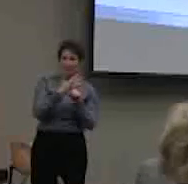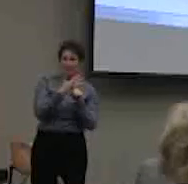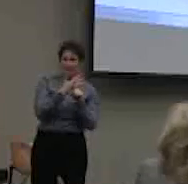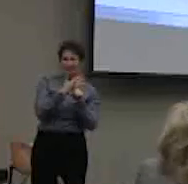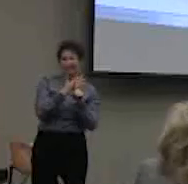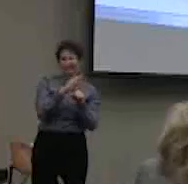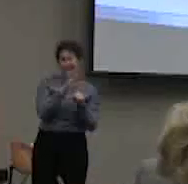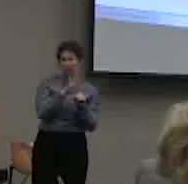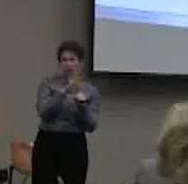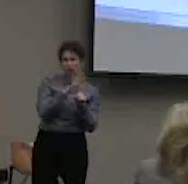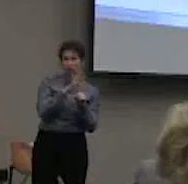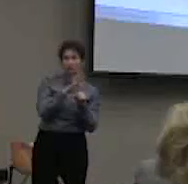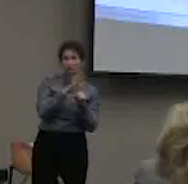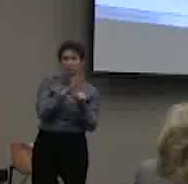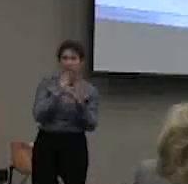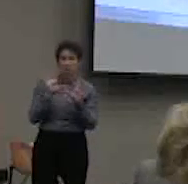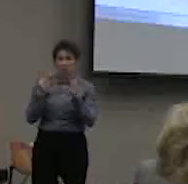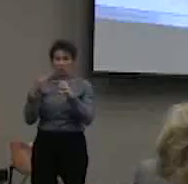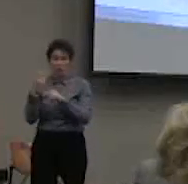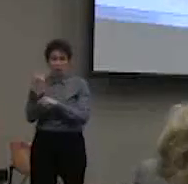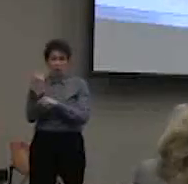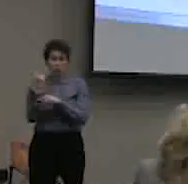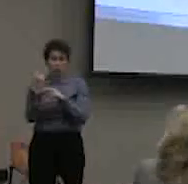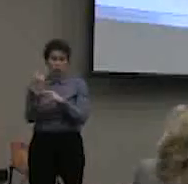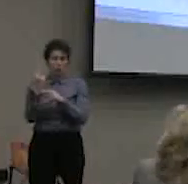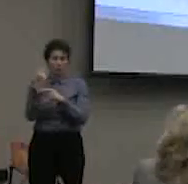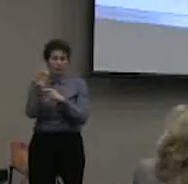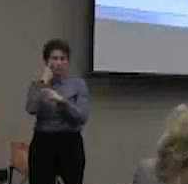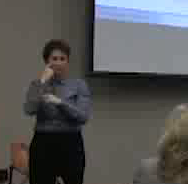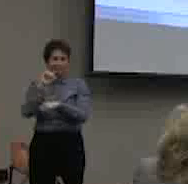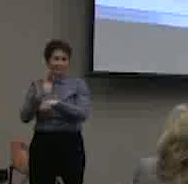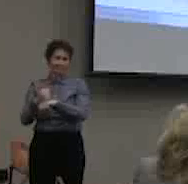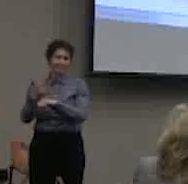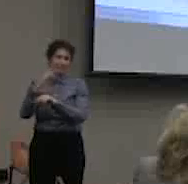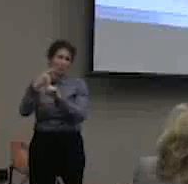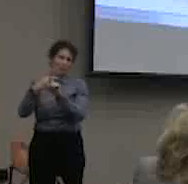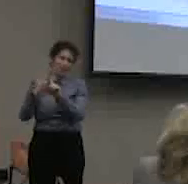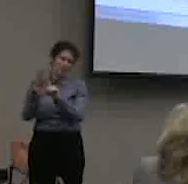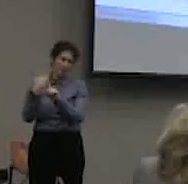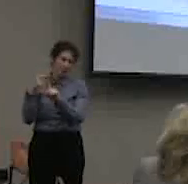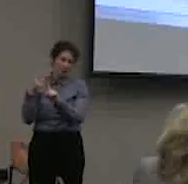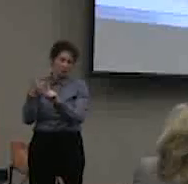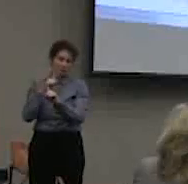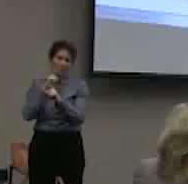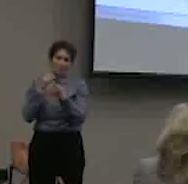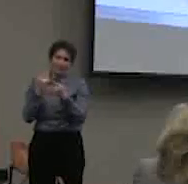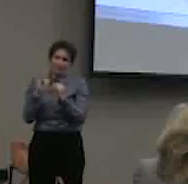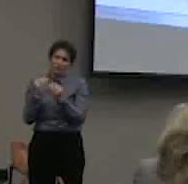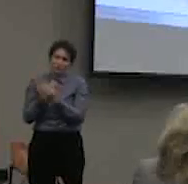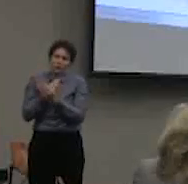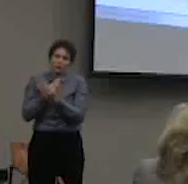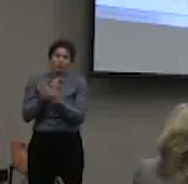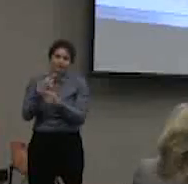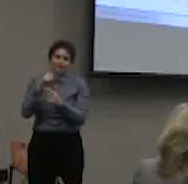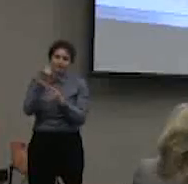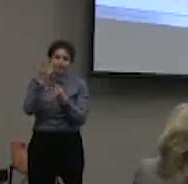5 months-ish. Cohort two was just named about a month ago. So this is still very, very fresh, as you all know. We're still learning a